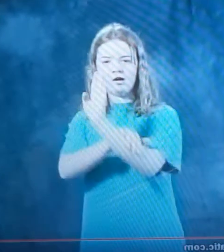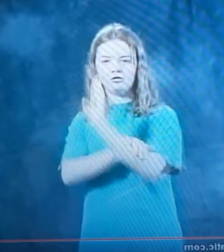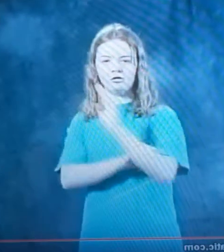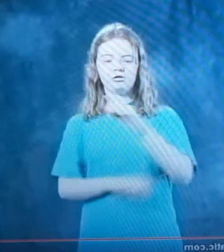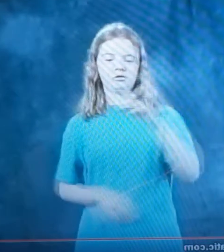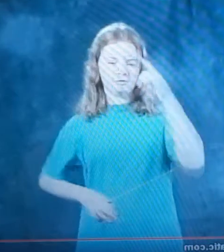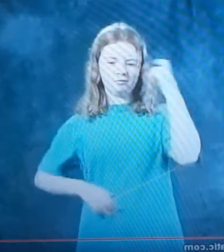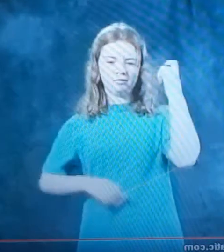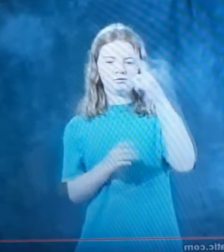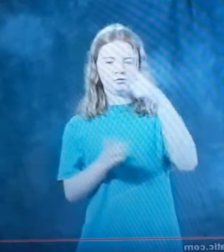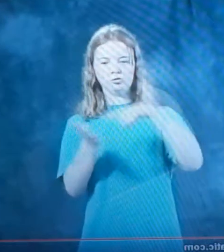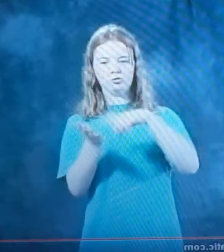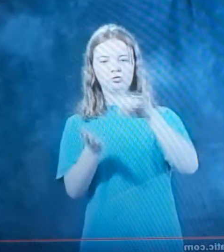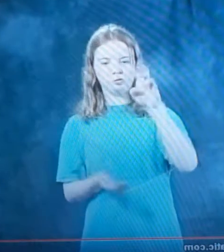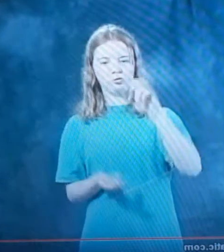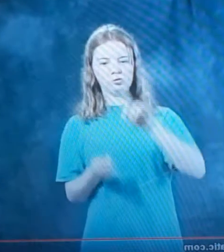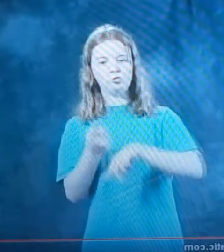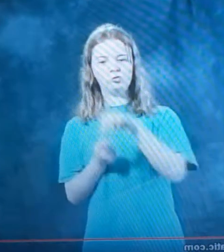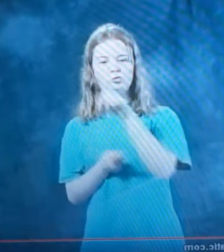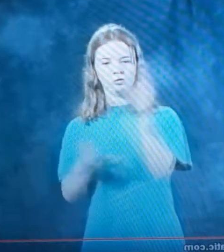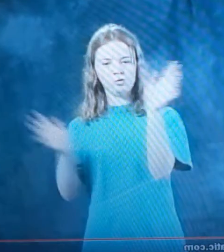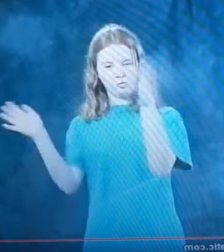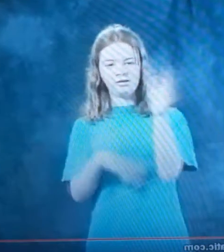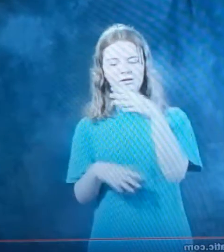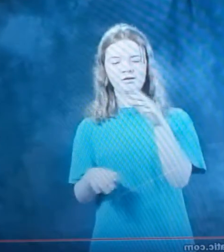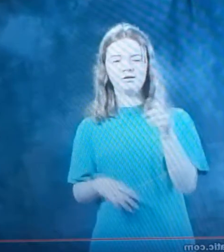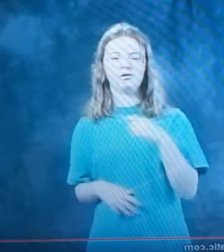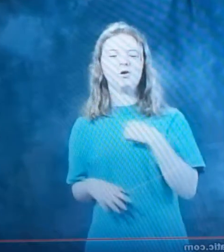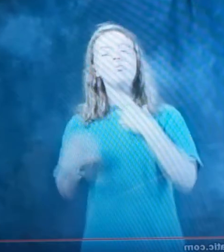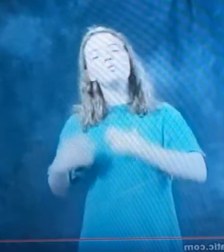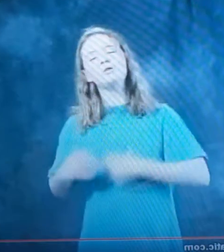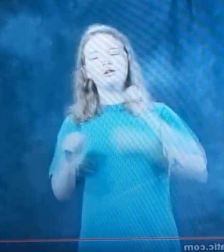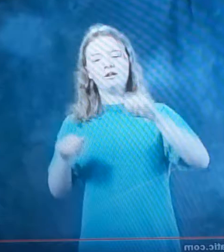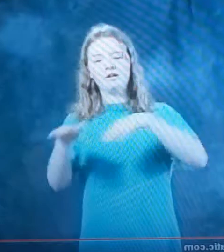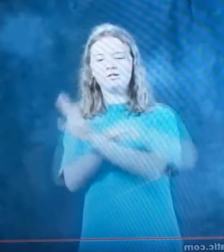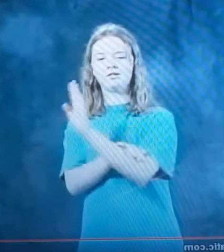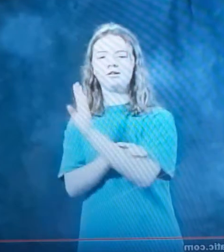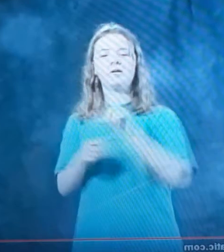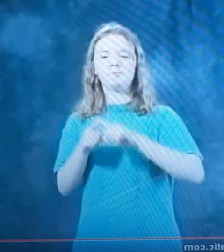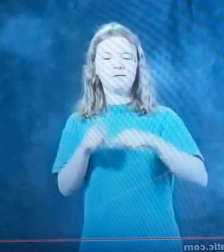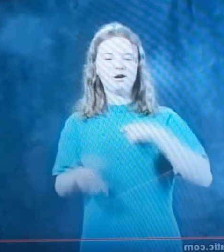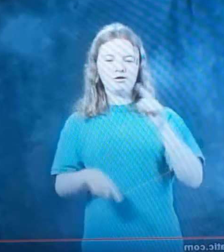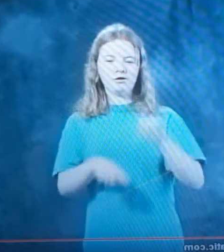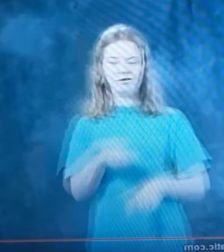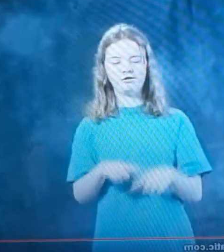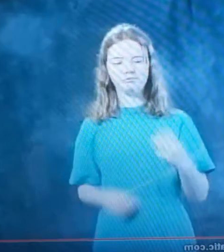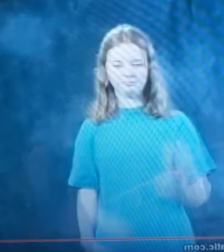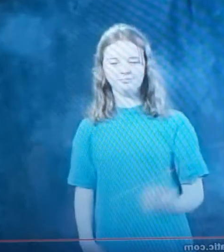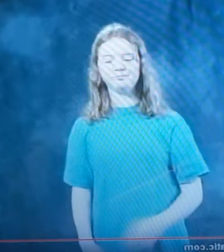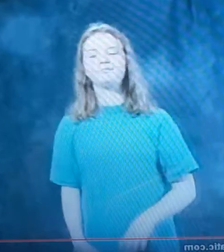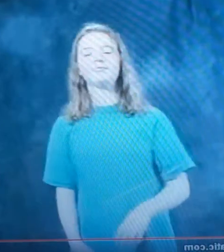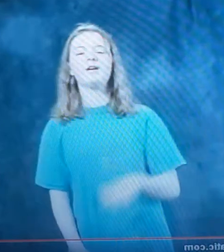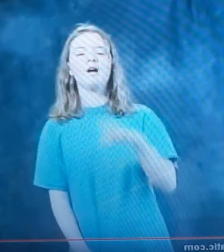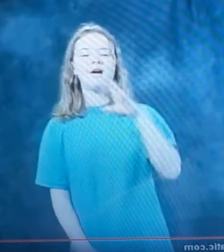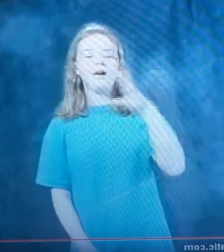couldn't get in because it was due to the wind. So I couldn't. I wanted to, but we